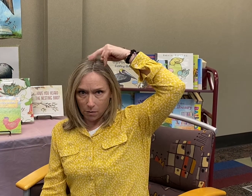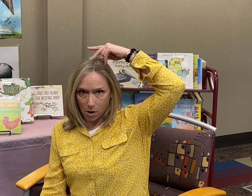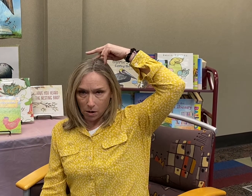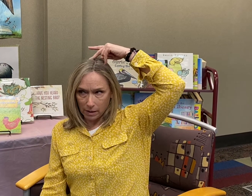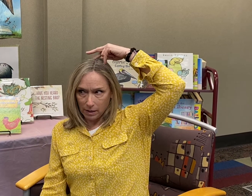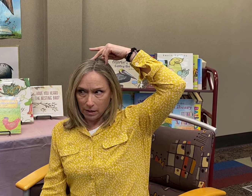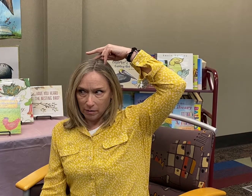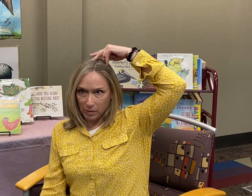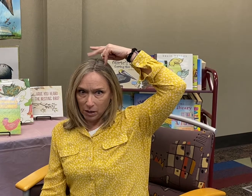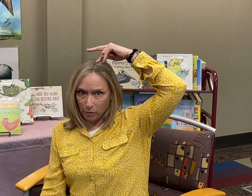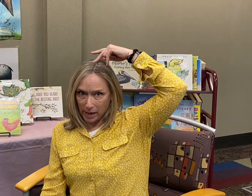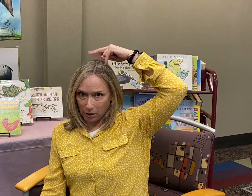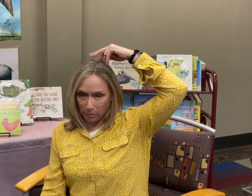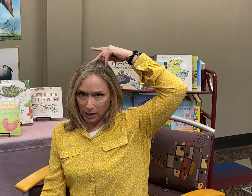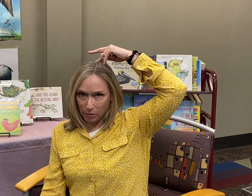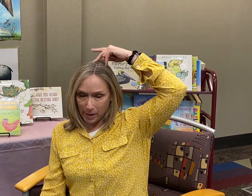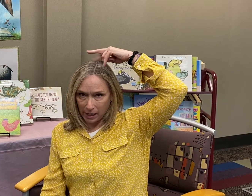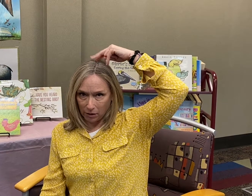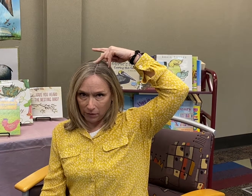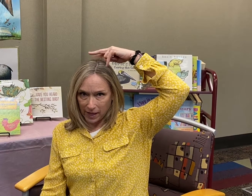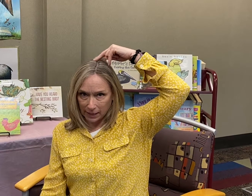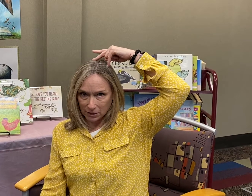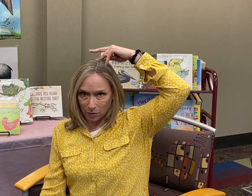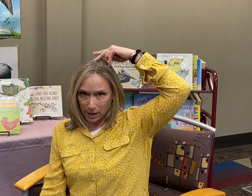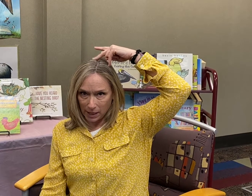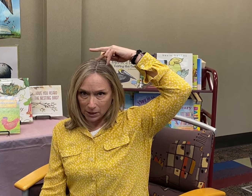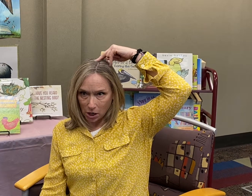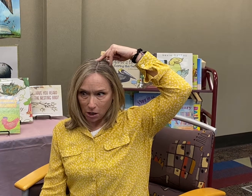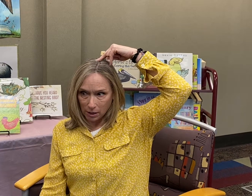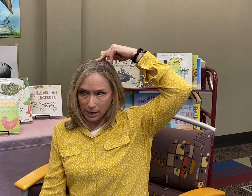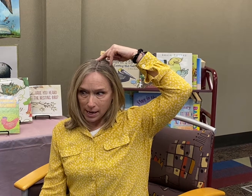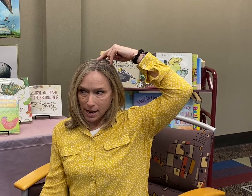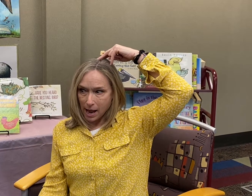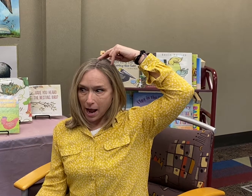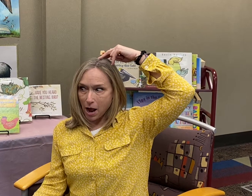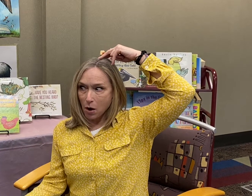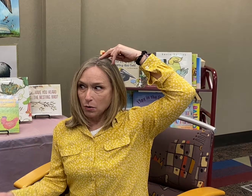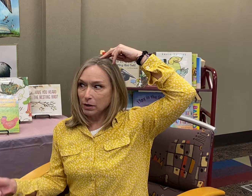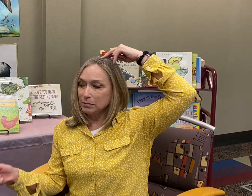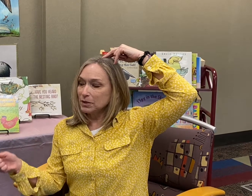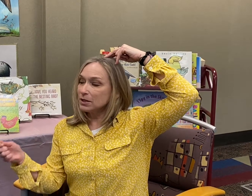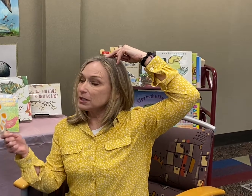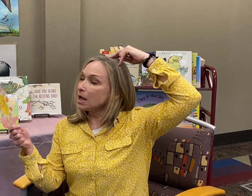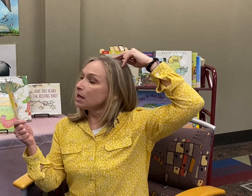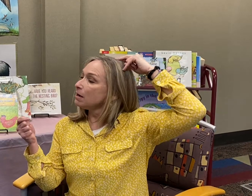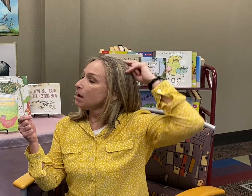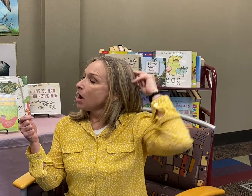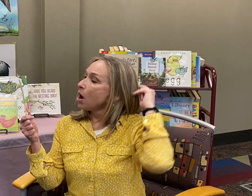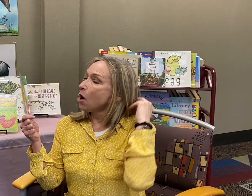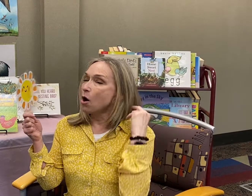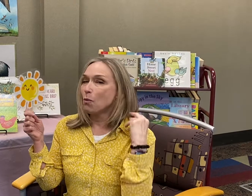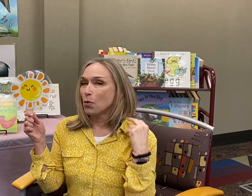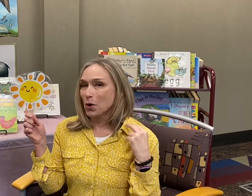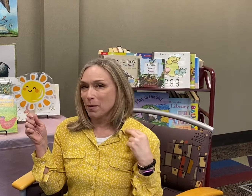walk. Pitter patter, that's the way they talk. Out comes the sun, all warm and